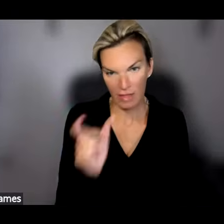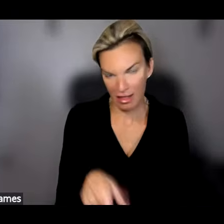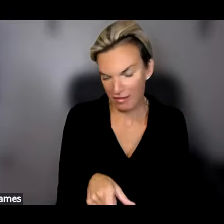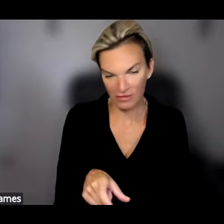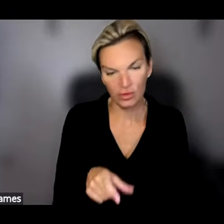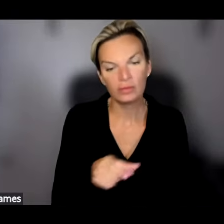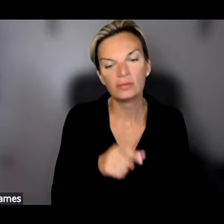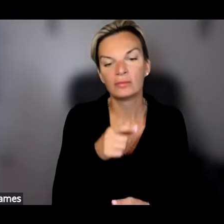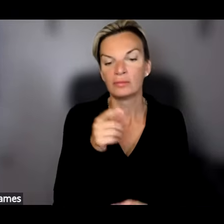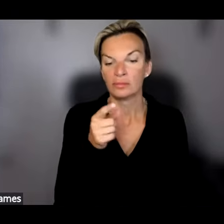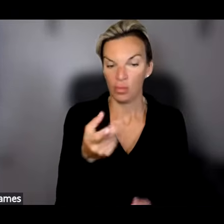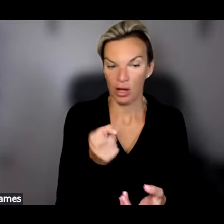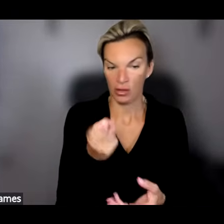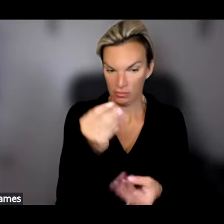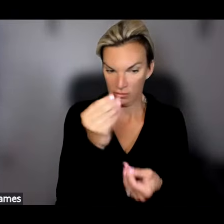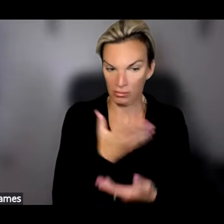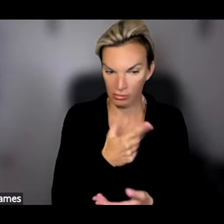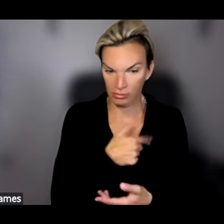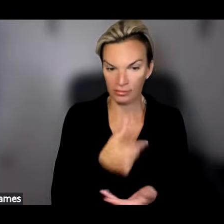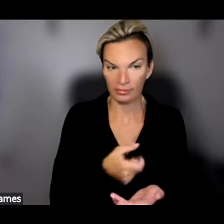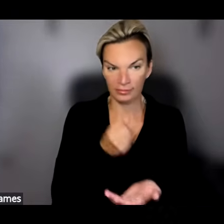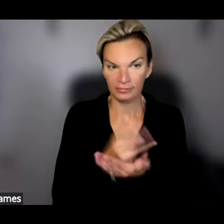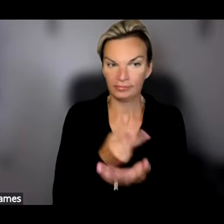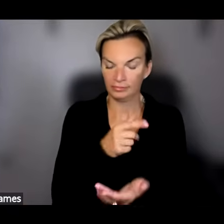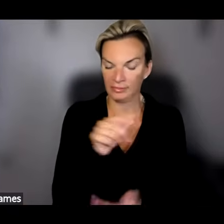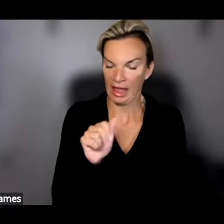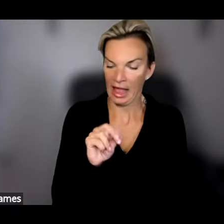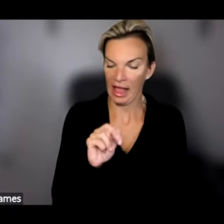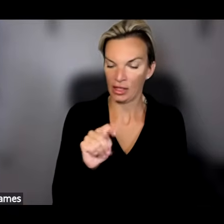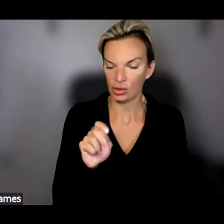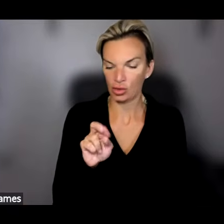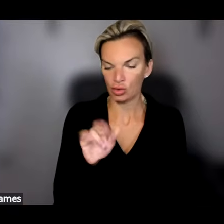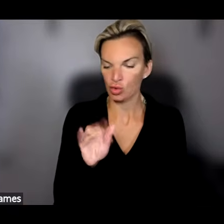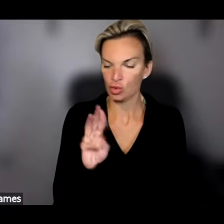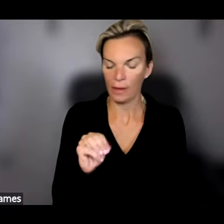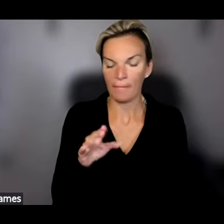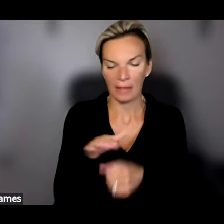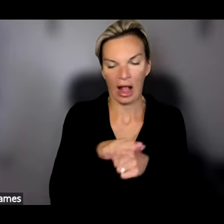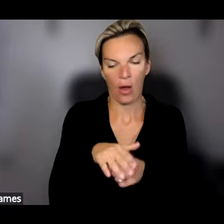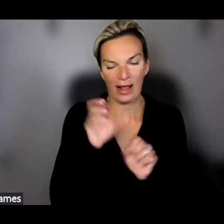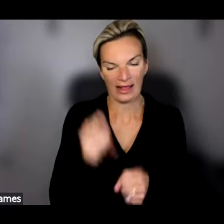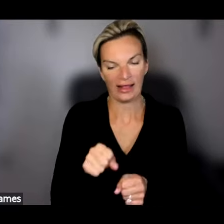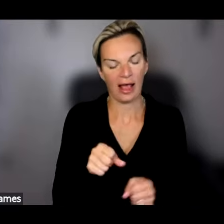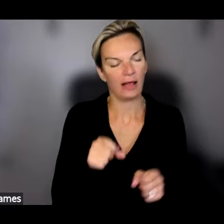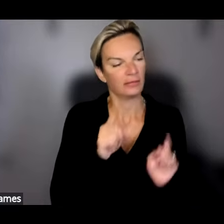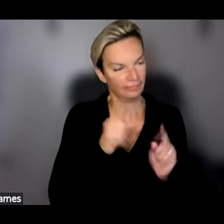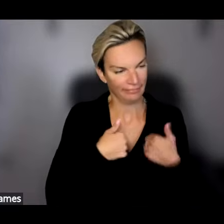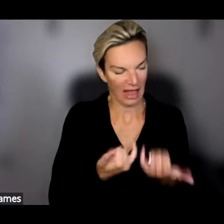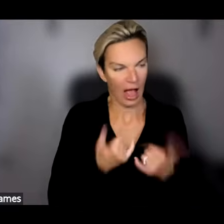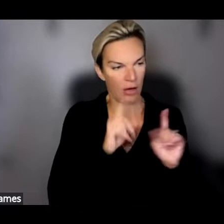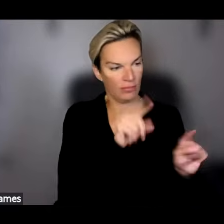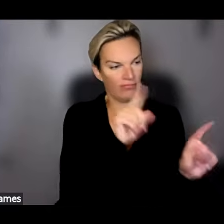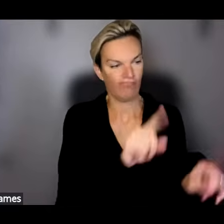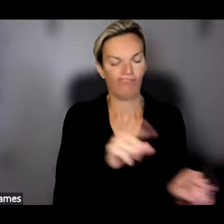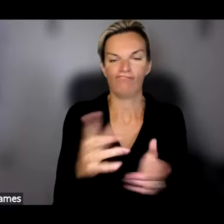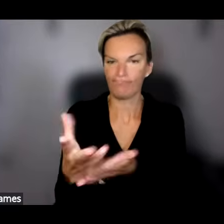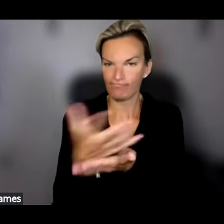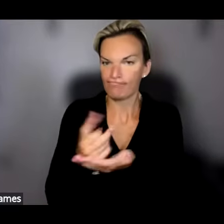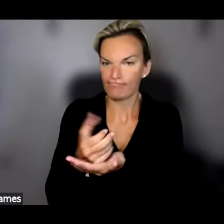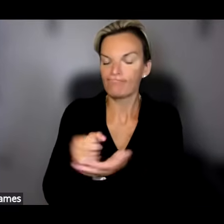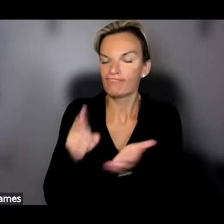circulation, and allow the people of Antrim County to decide for themselves what happens next. Thanks. Thank you.